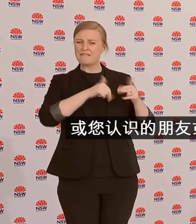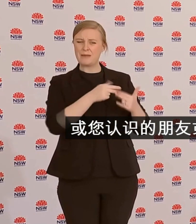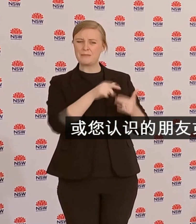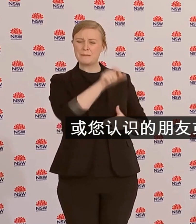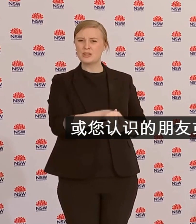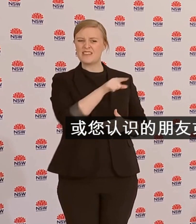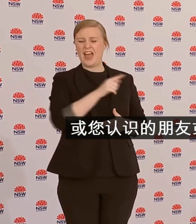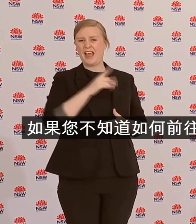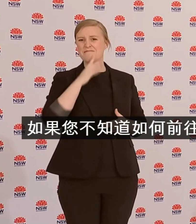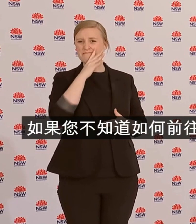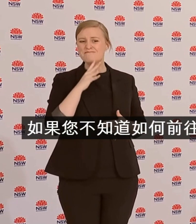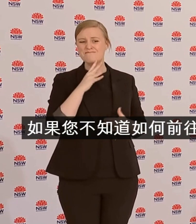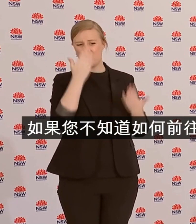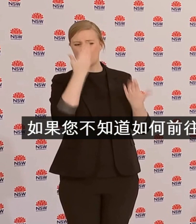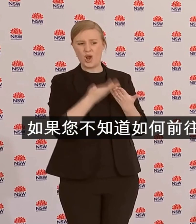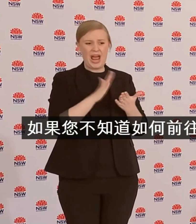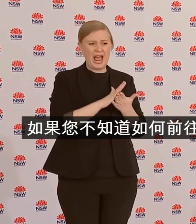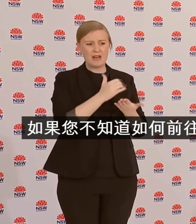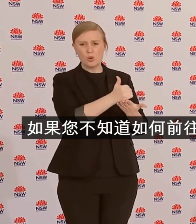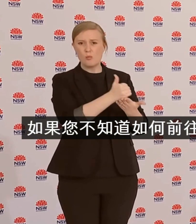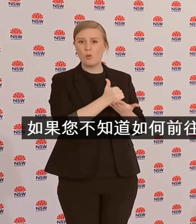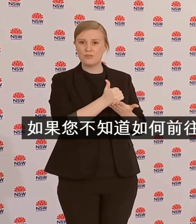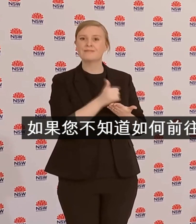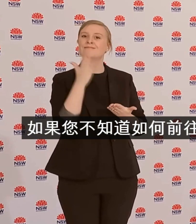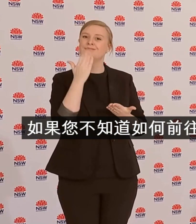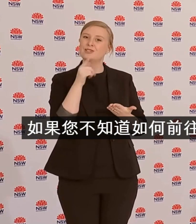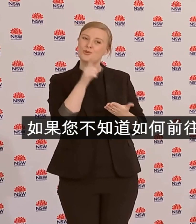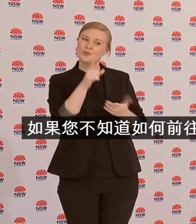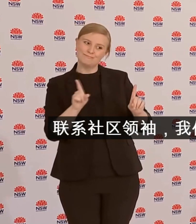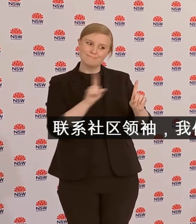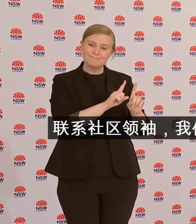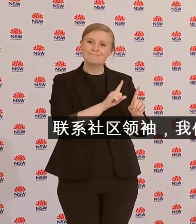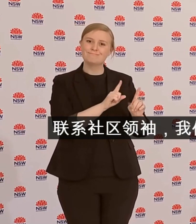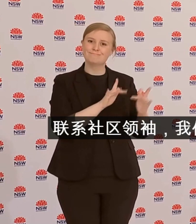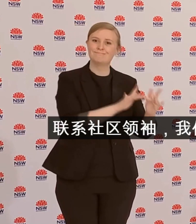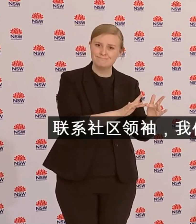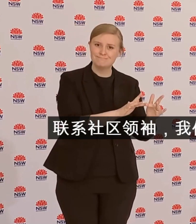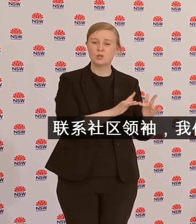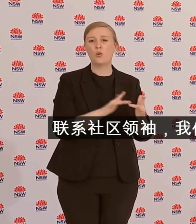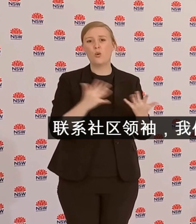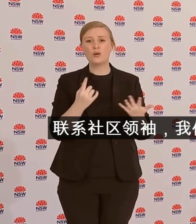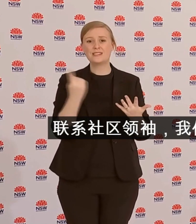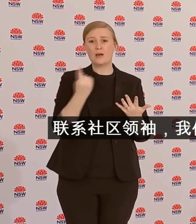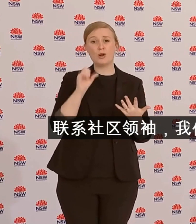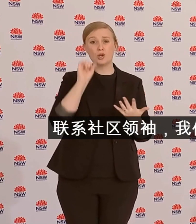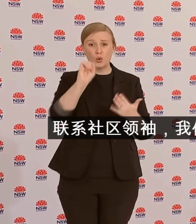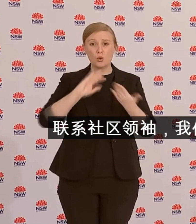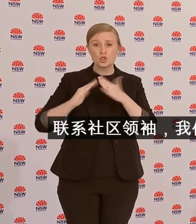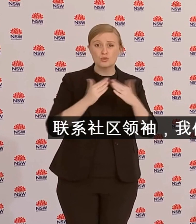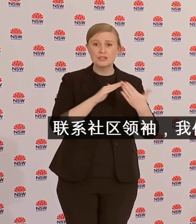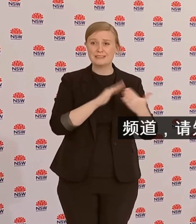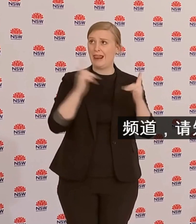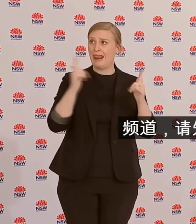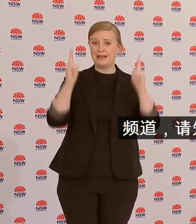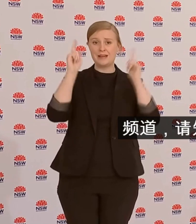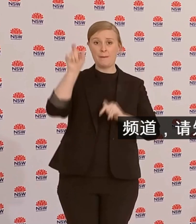or concerned, if you don't know how to get through or can't get through Service New South Wales, contact a community leader. We're making sure information is available